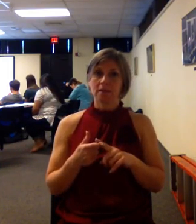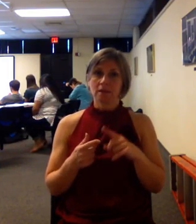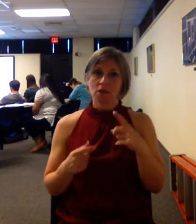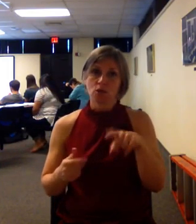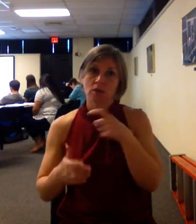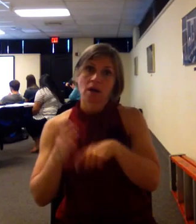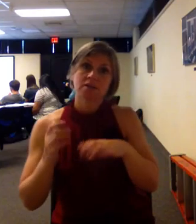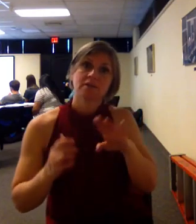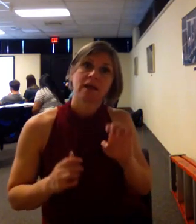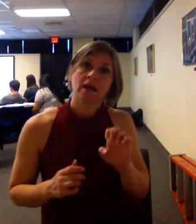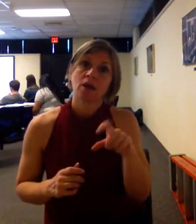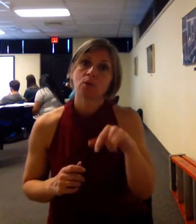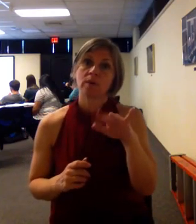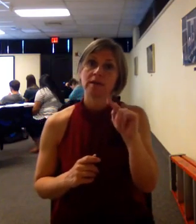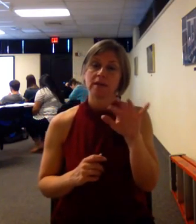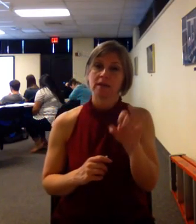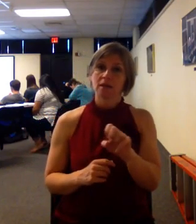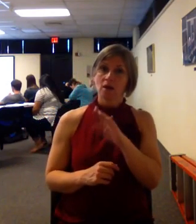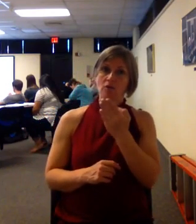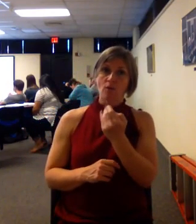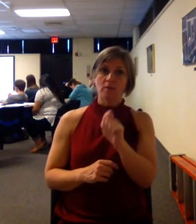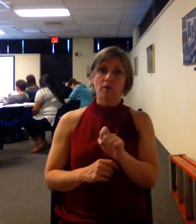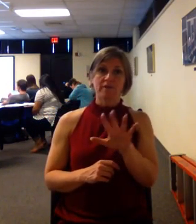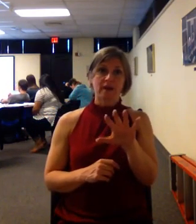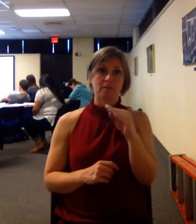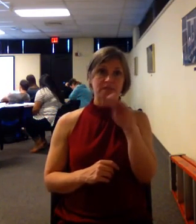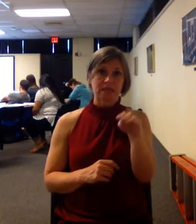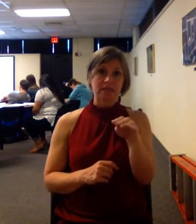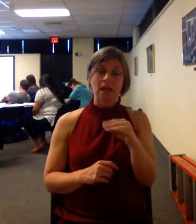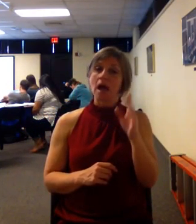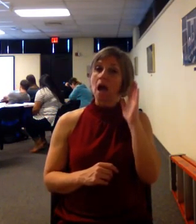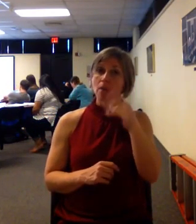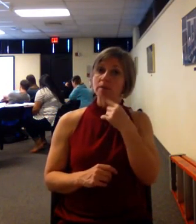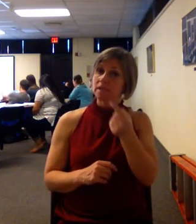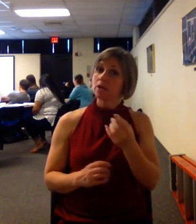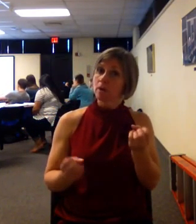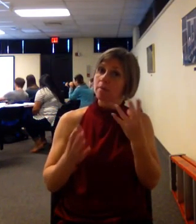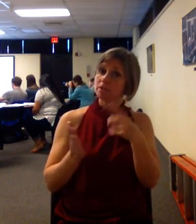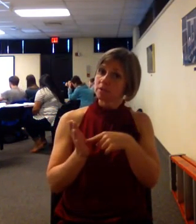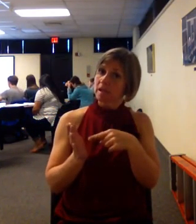was 14.5%. I will tell you your cost of debt. I'm not going to make you do the bond calculation.